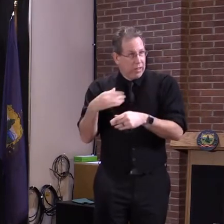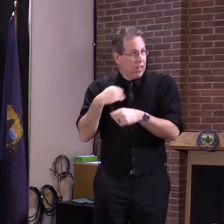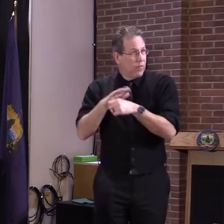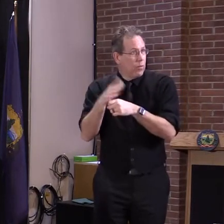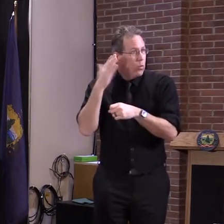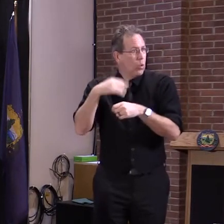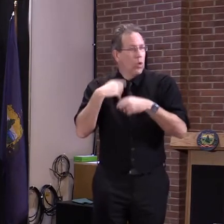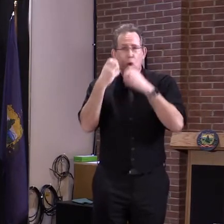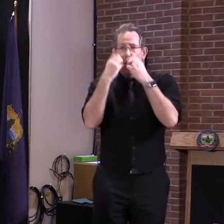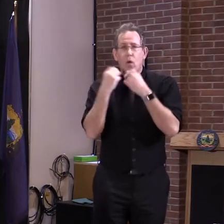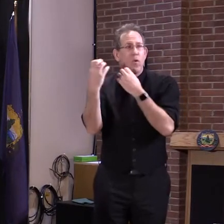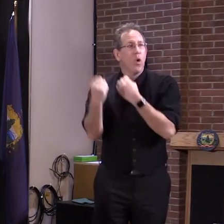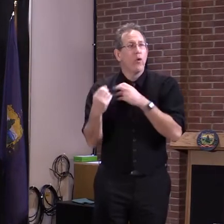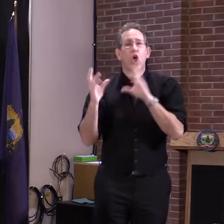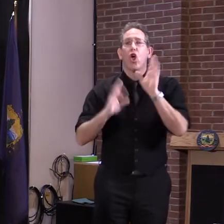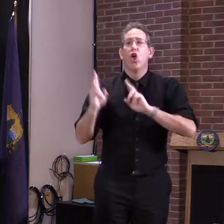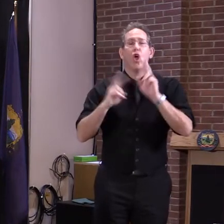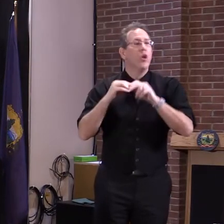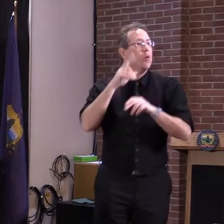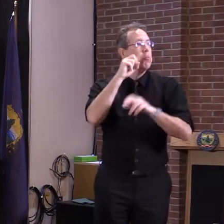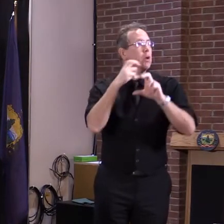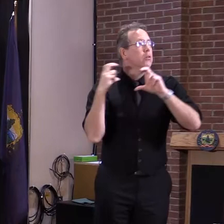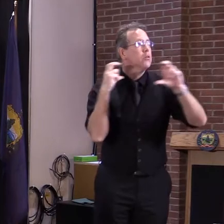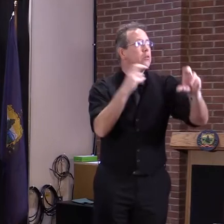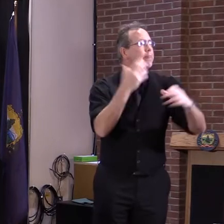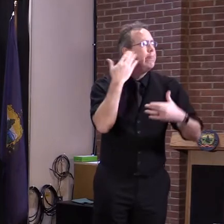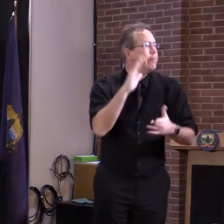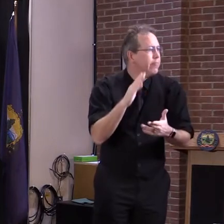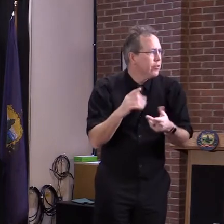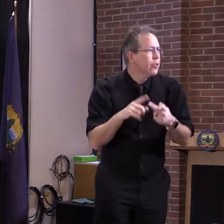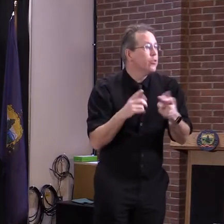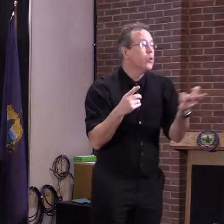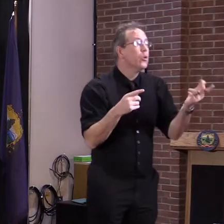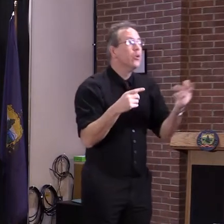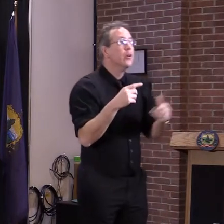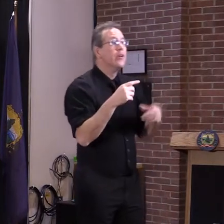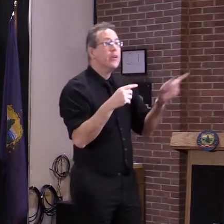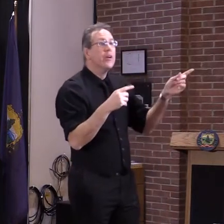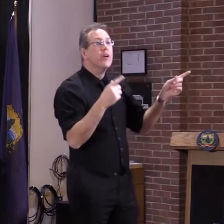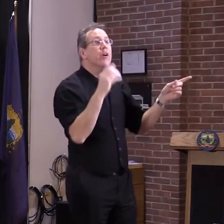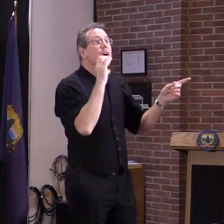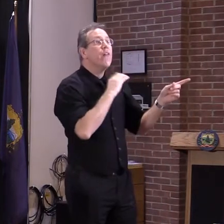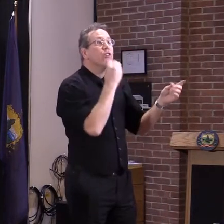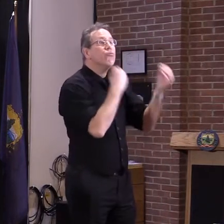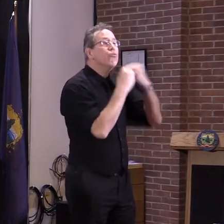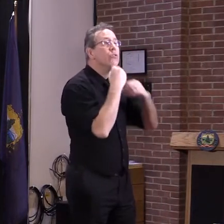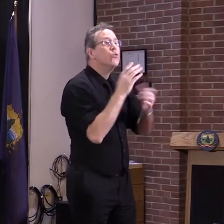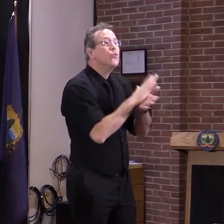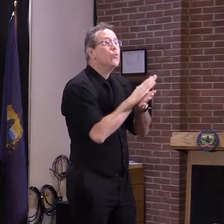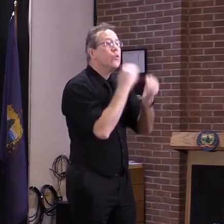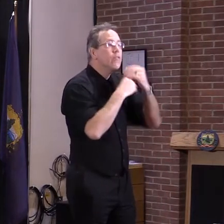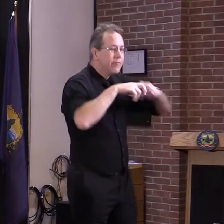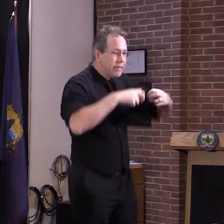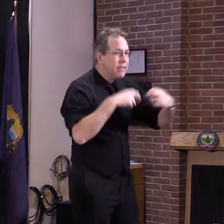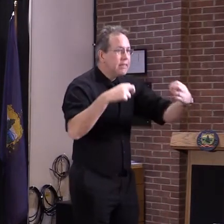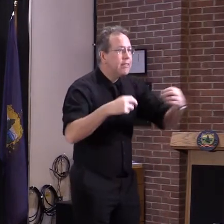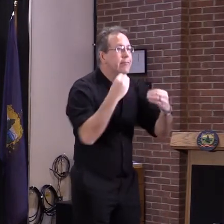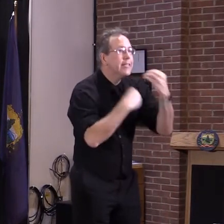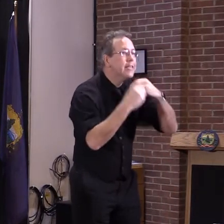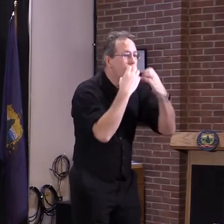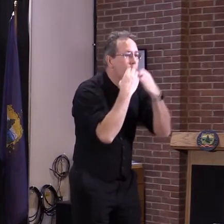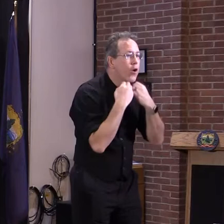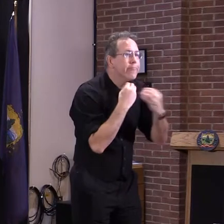school buses nor cafeterias have been serious areas of risk or concern for COVID-19, so we are treating them the same under our